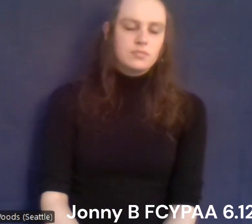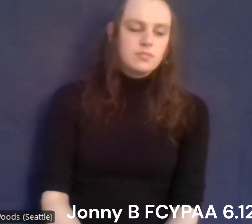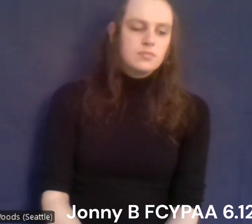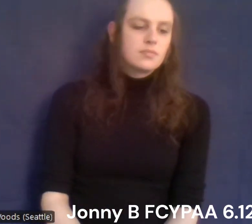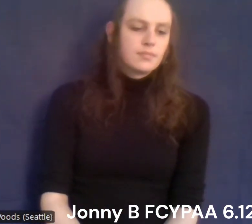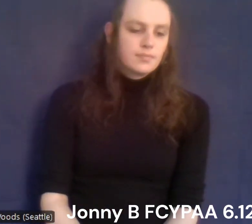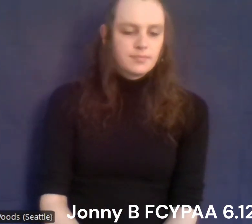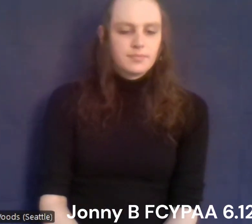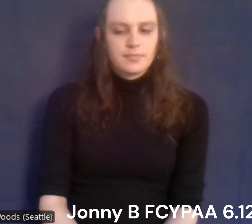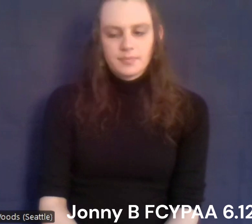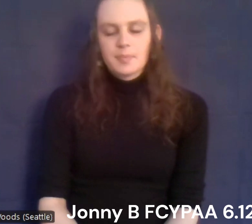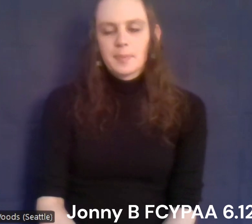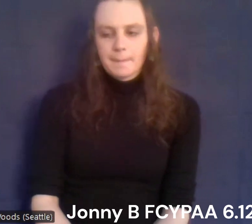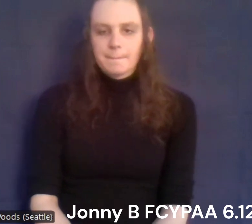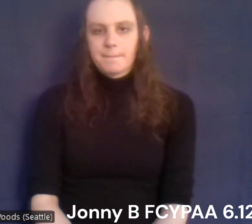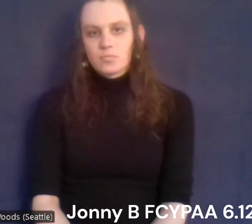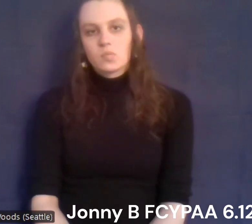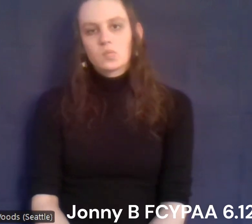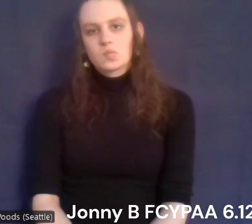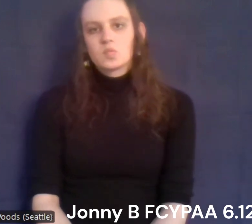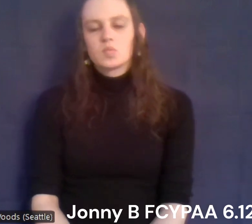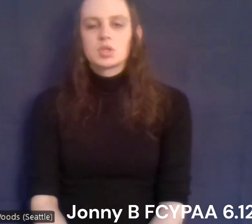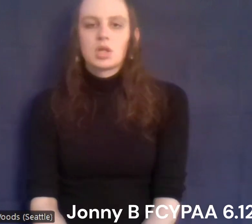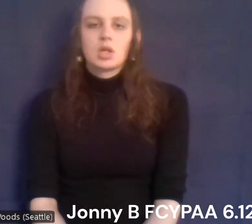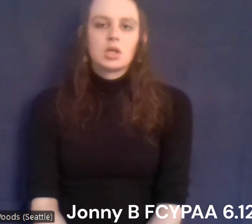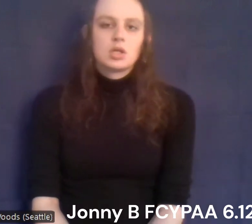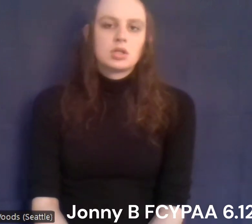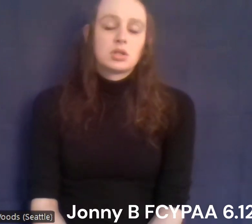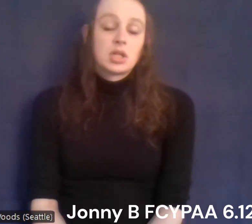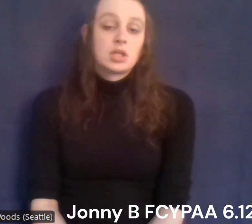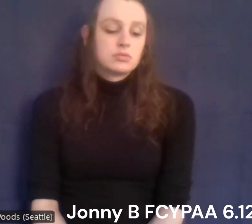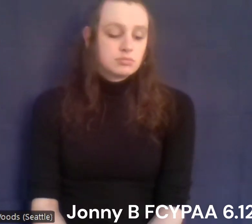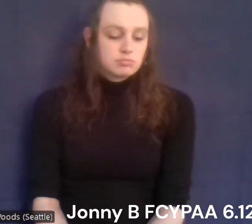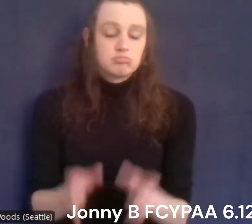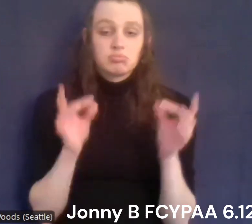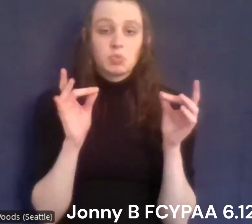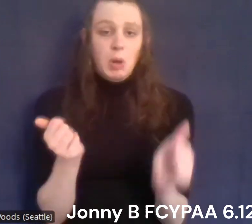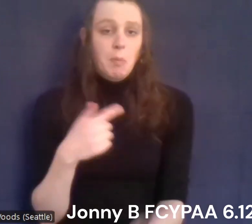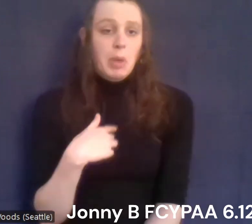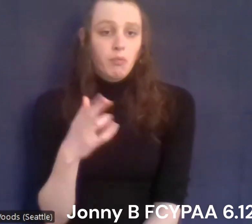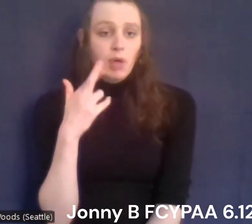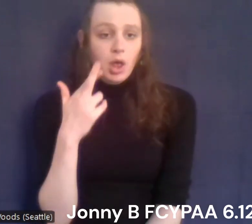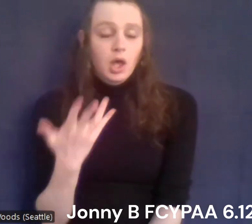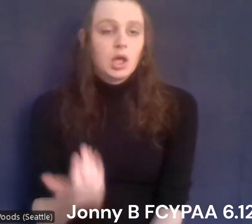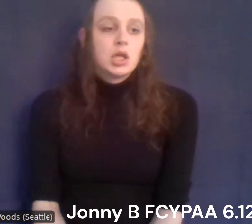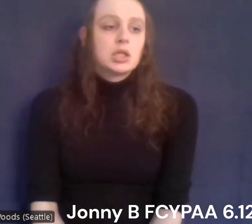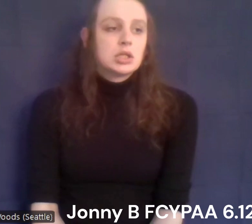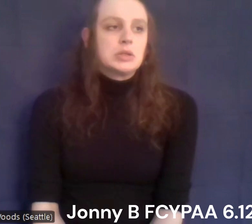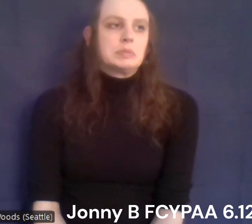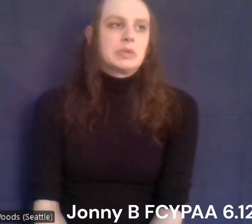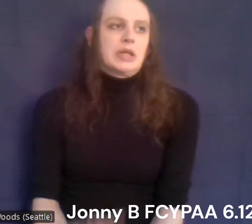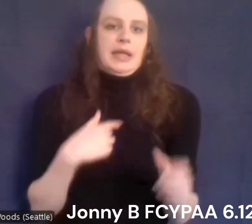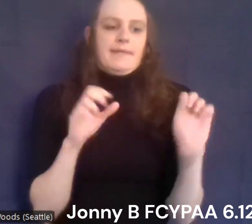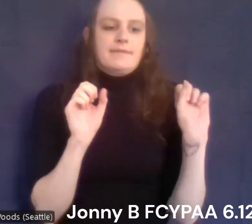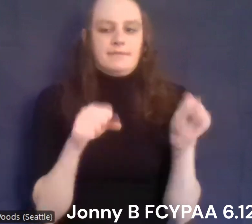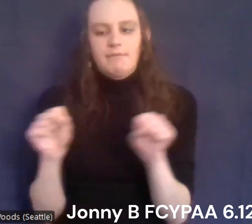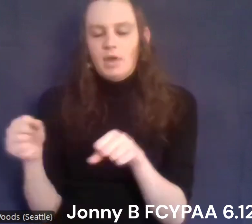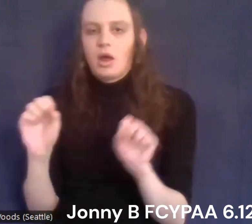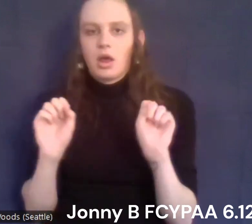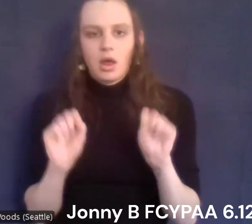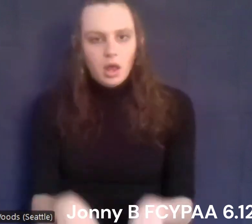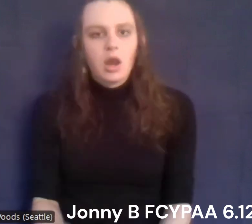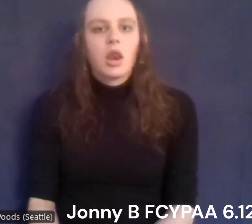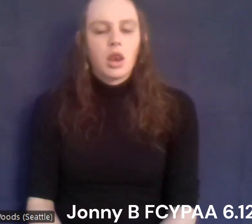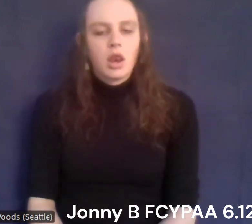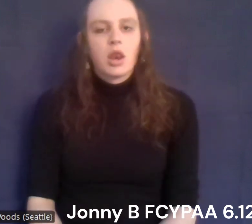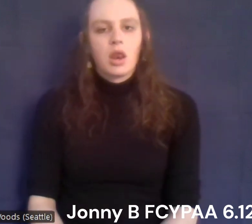definitely all of a sudden I was starting to just, I could feel it. I could feel there was a change. There was